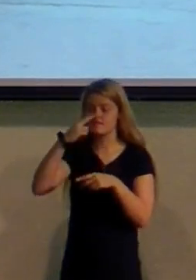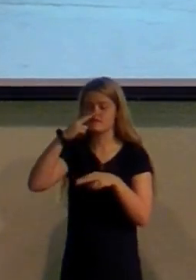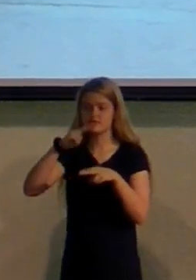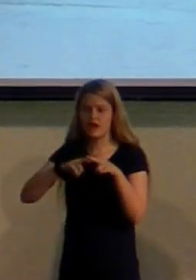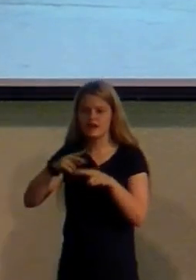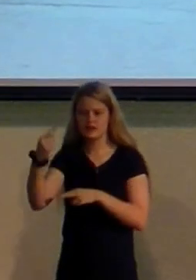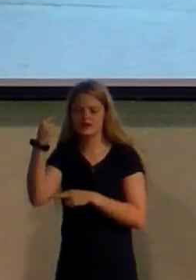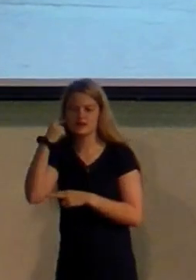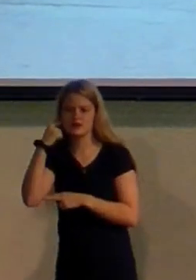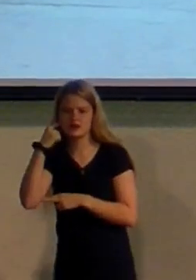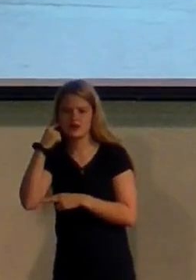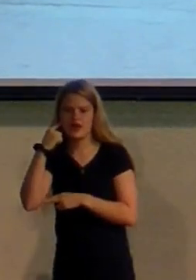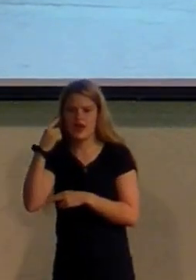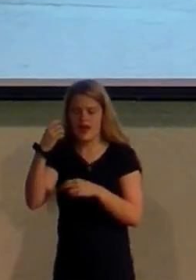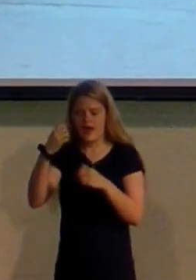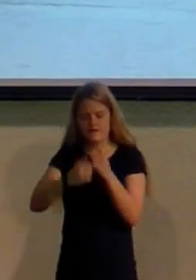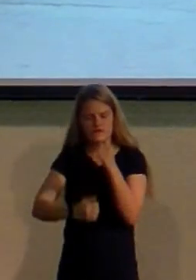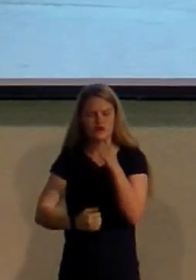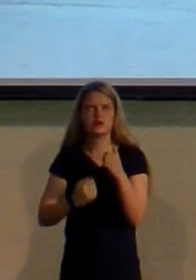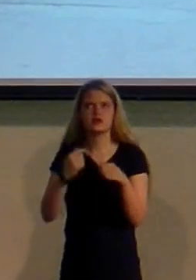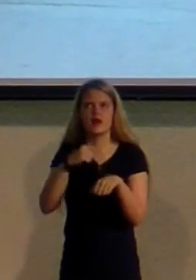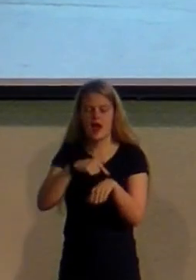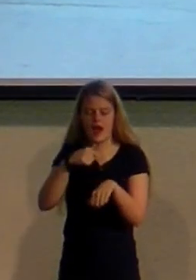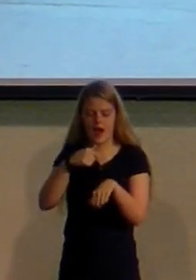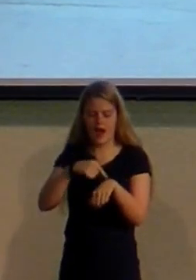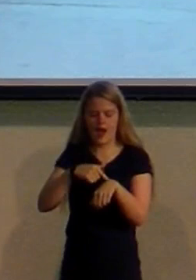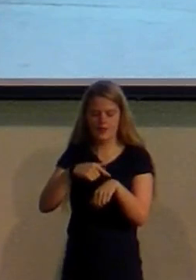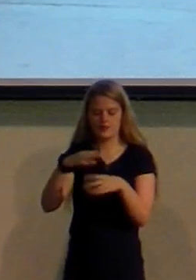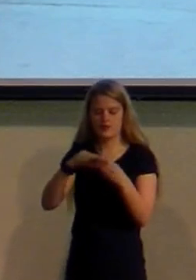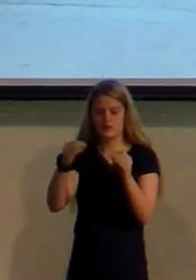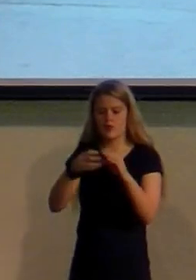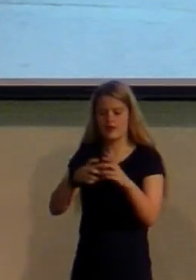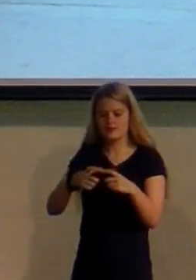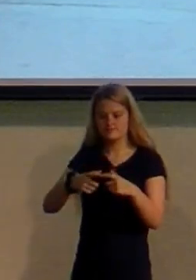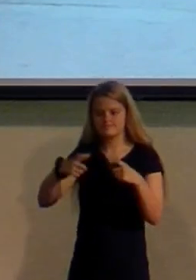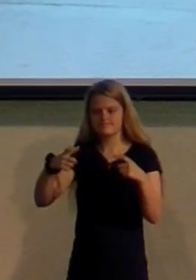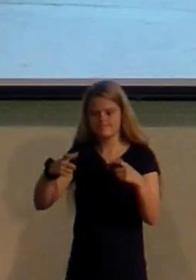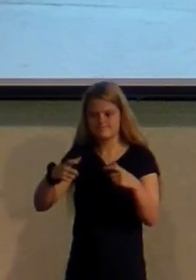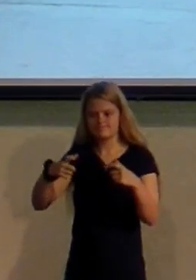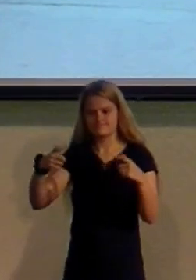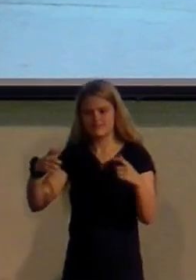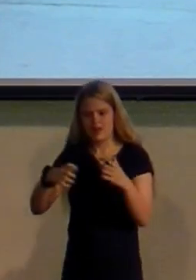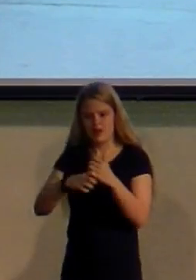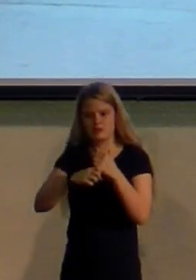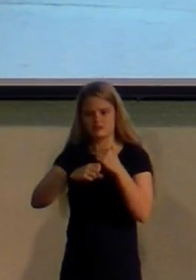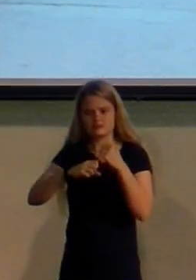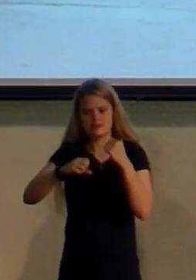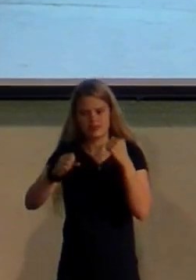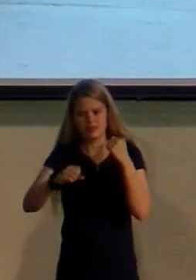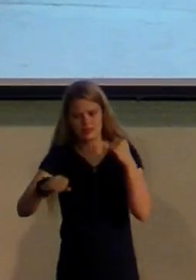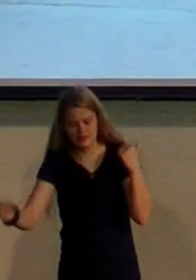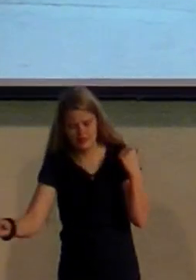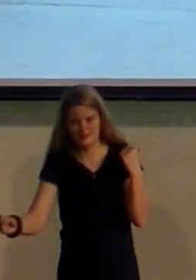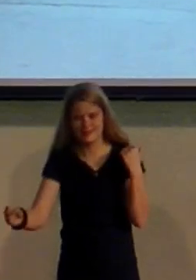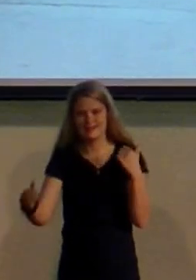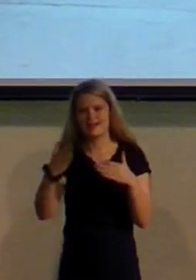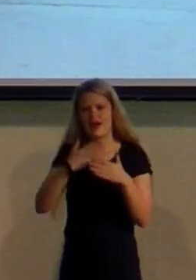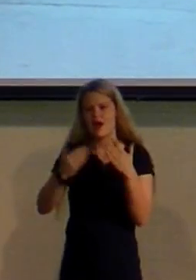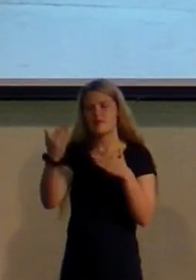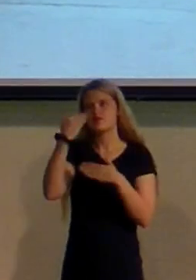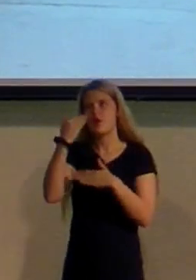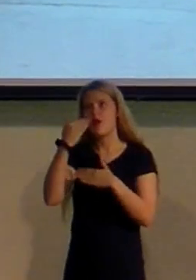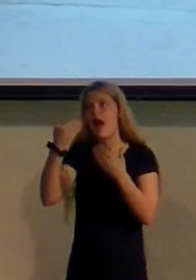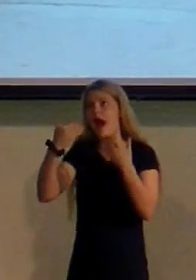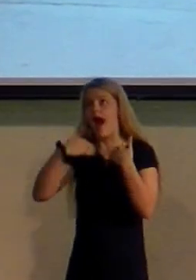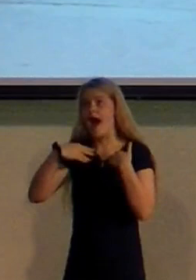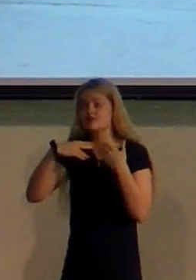to. Each time he tells the story, it always gets bigger and better. Some of them have even been known to have elements of truth